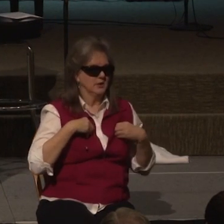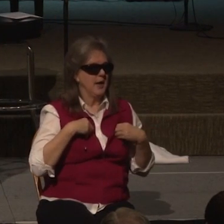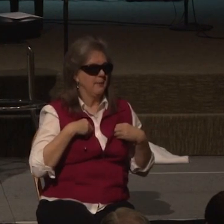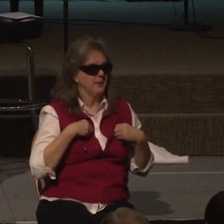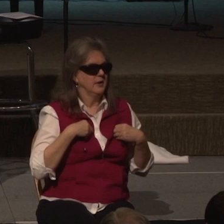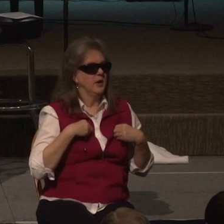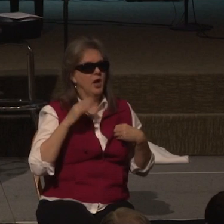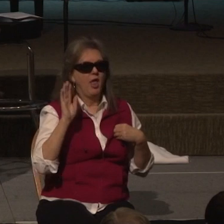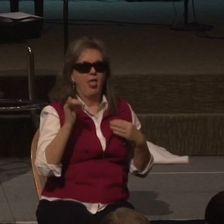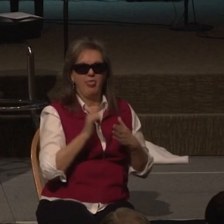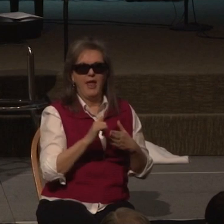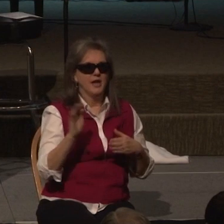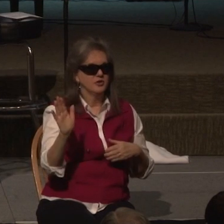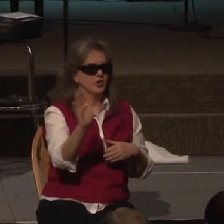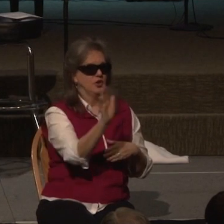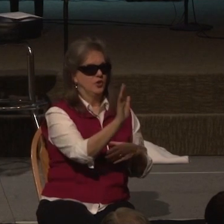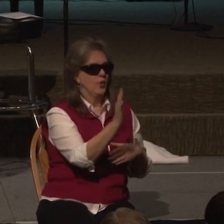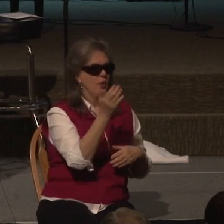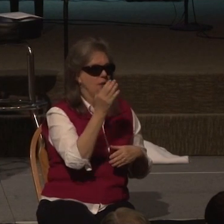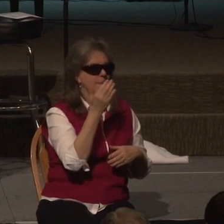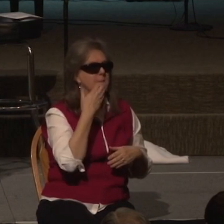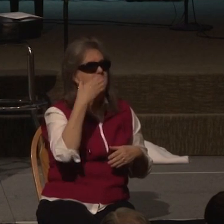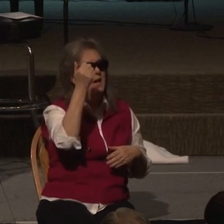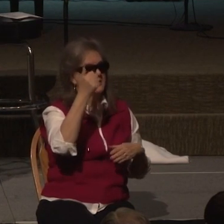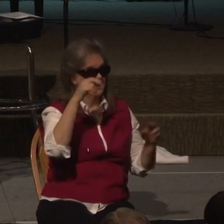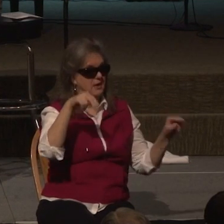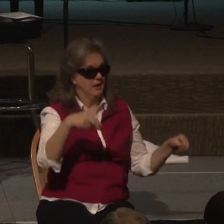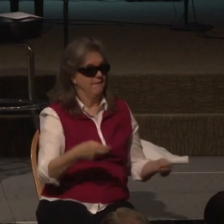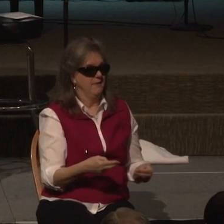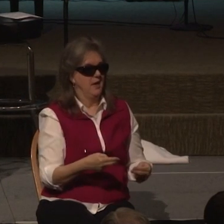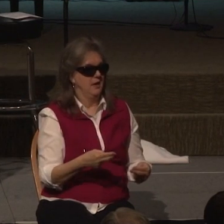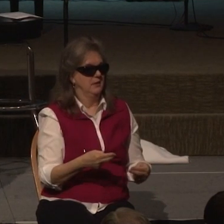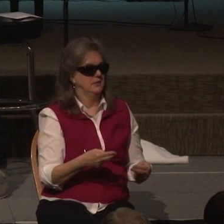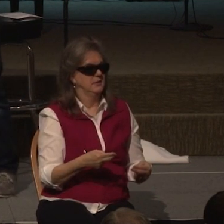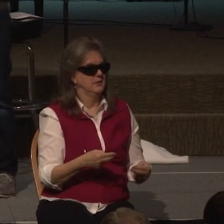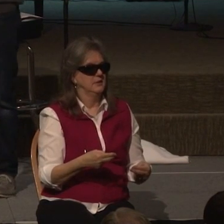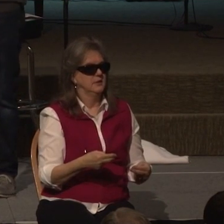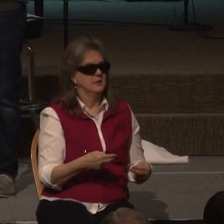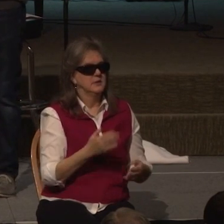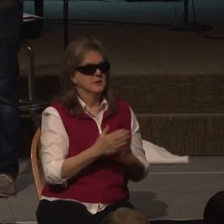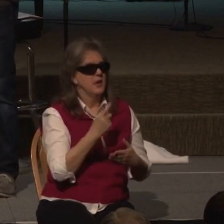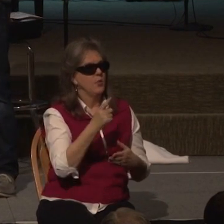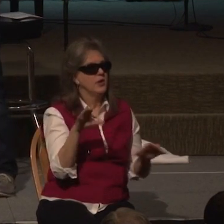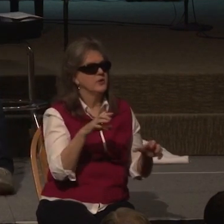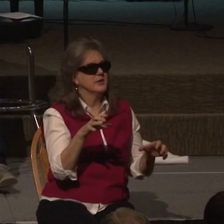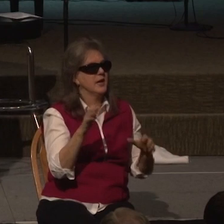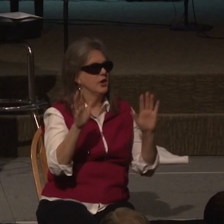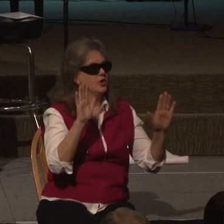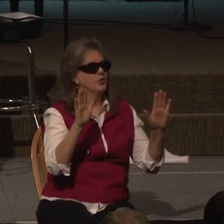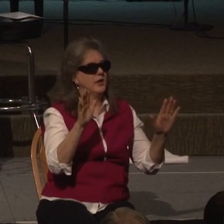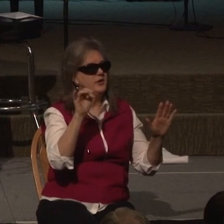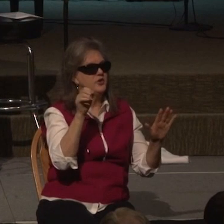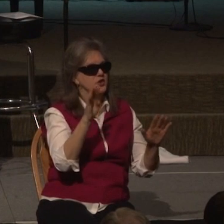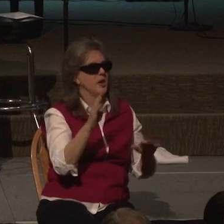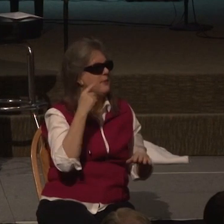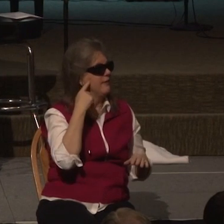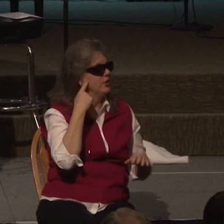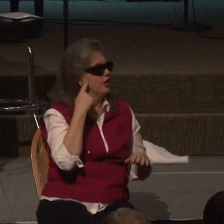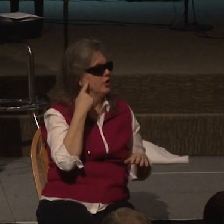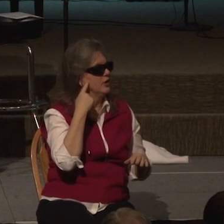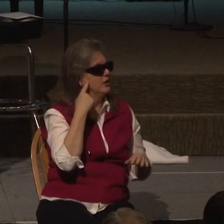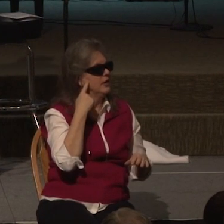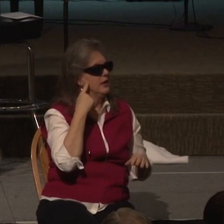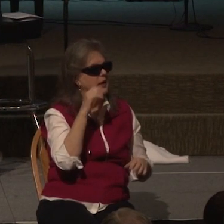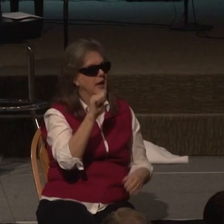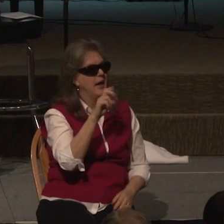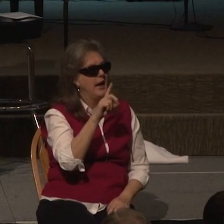that's your invest and your invite. Someone who's done a great job of this, I've heard testimony of, is